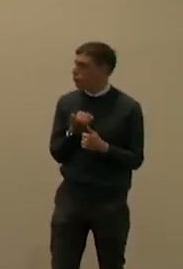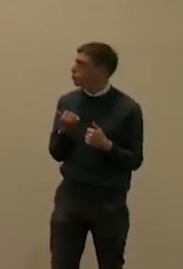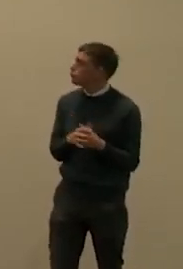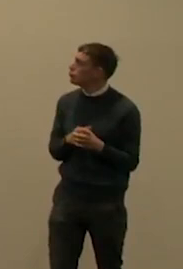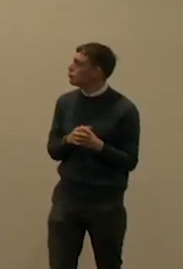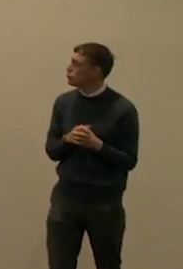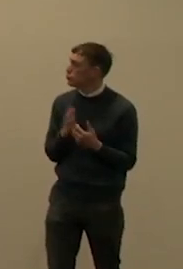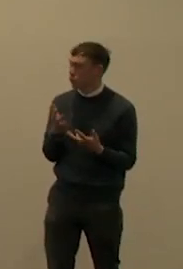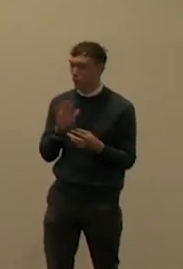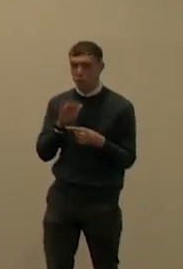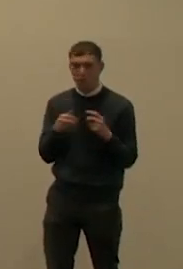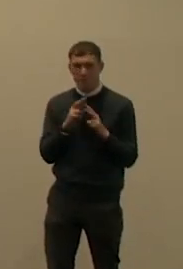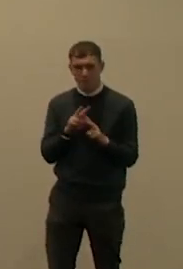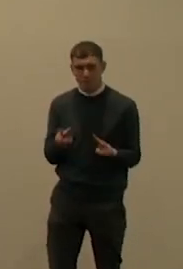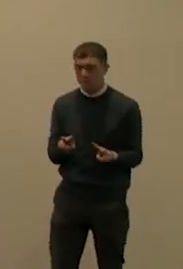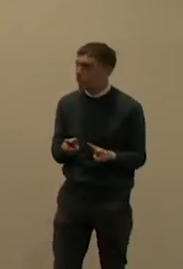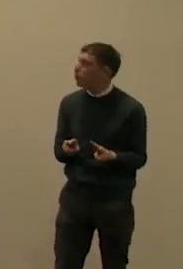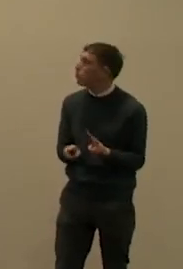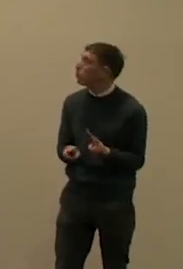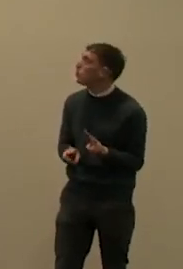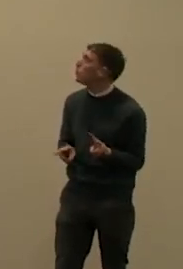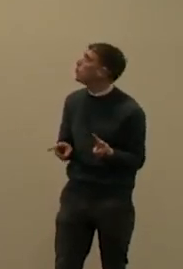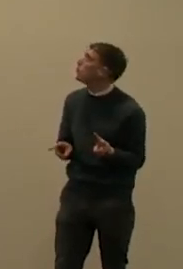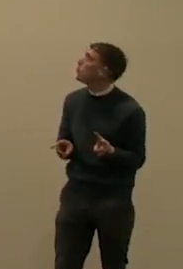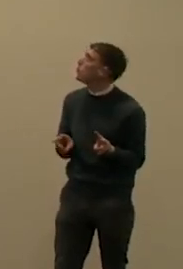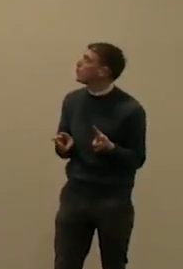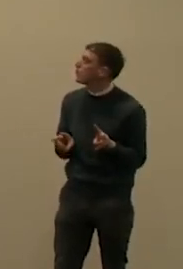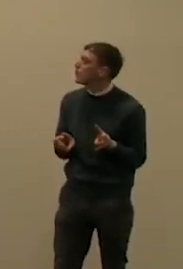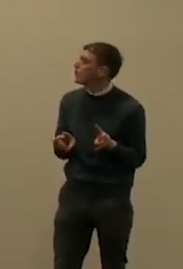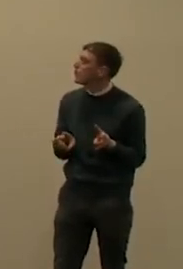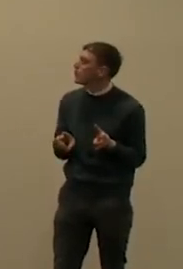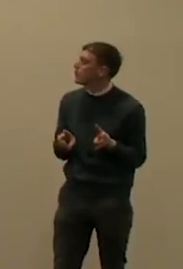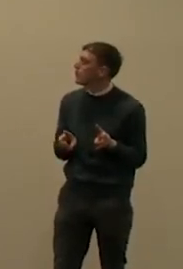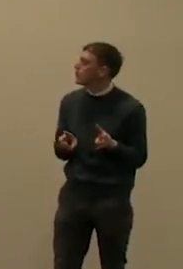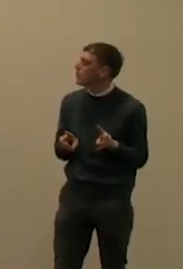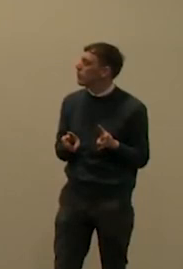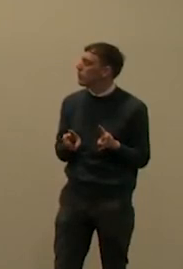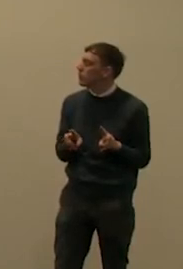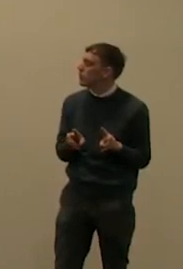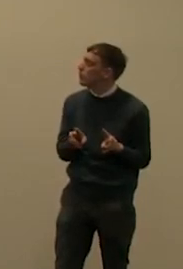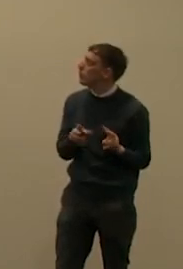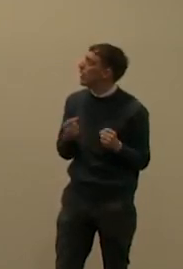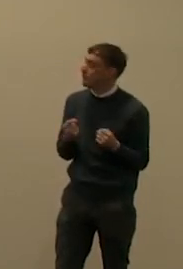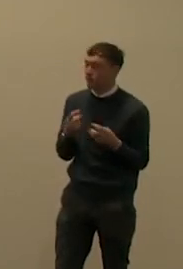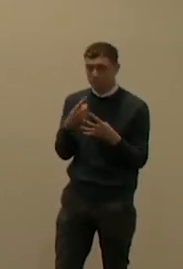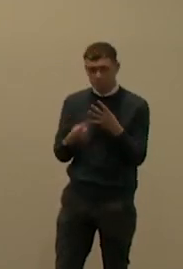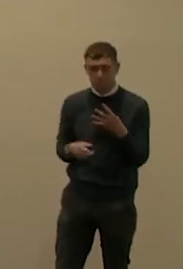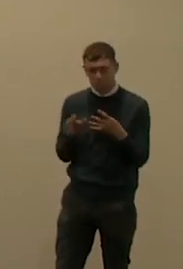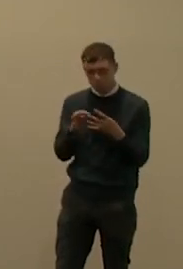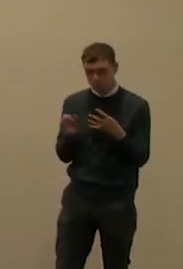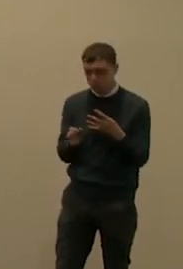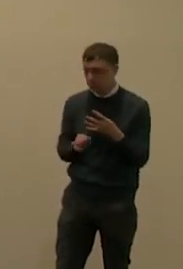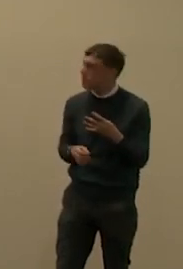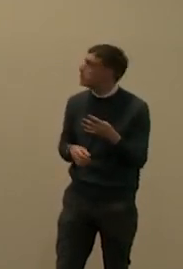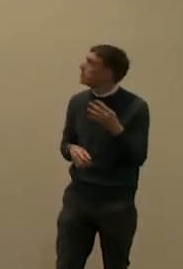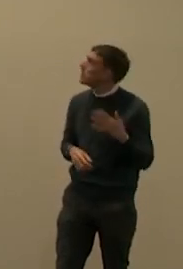the overview. This is the service. This is a central configuration pane for Virtual Wan. We have here different options. On the left side,